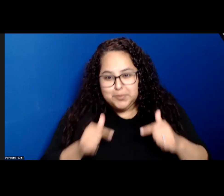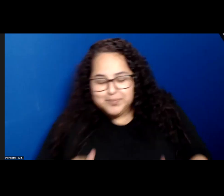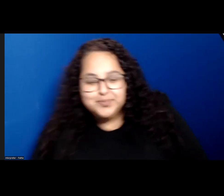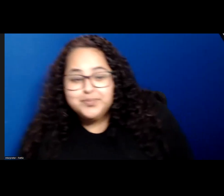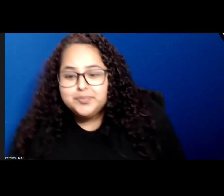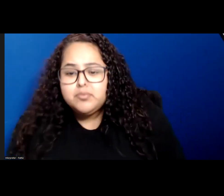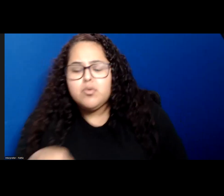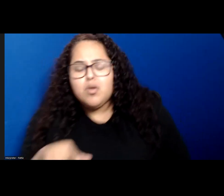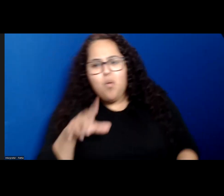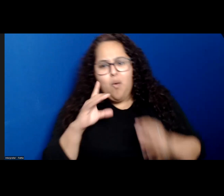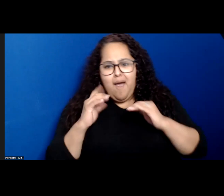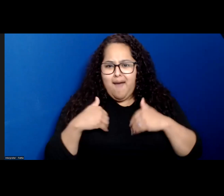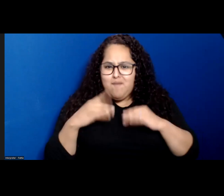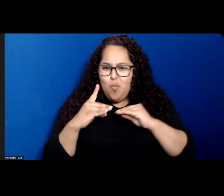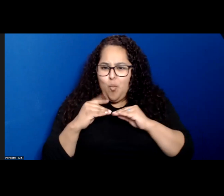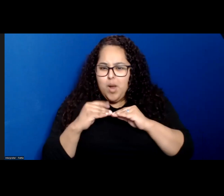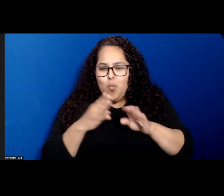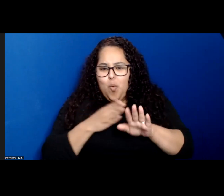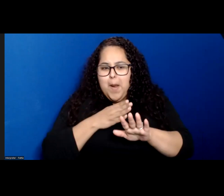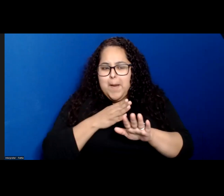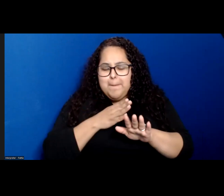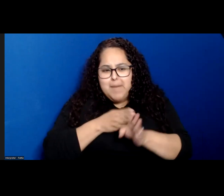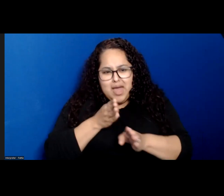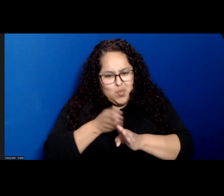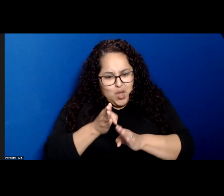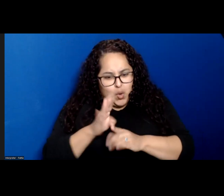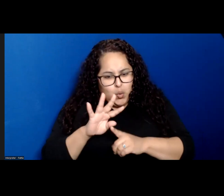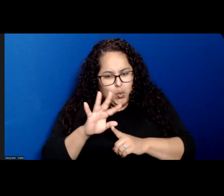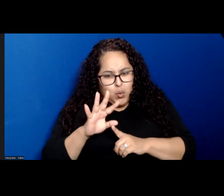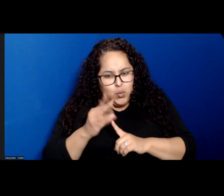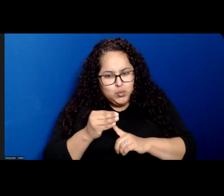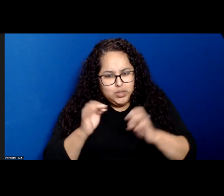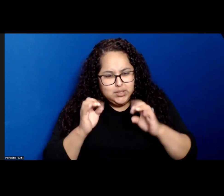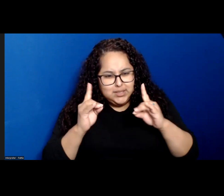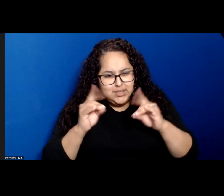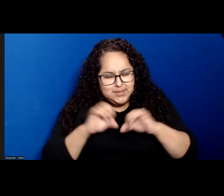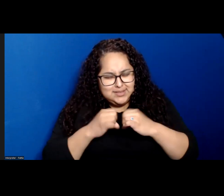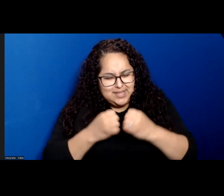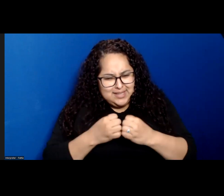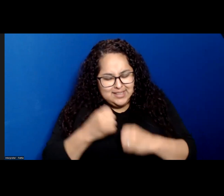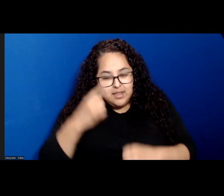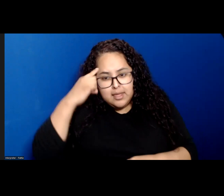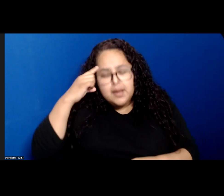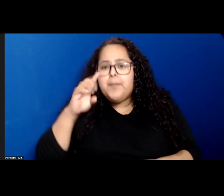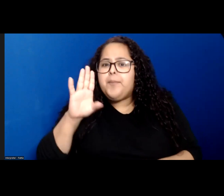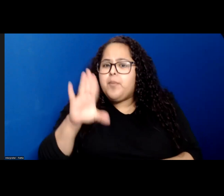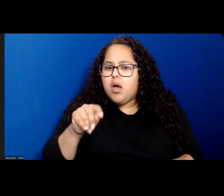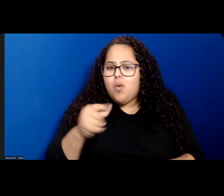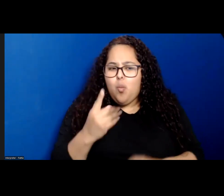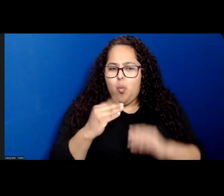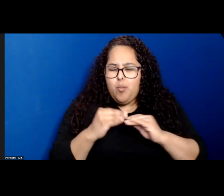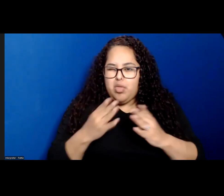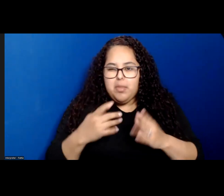pathway, right? The Culture Education Society. But one thing about what was said in the